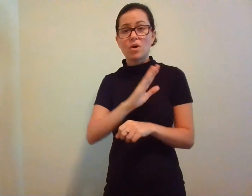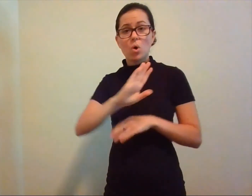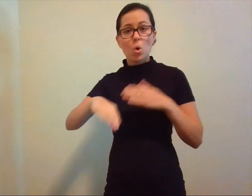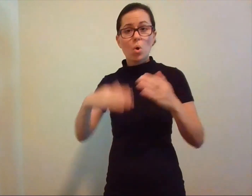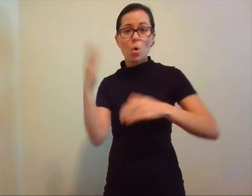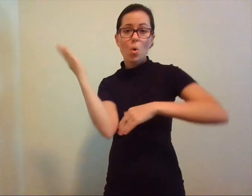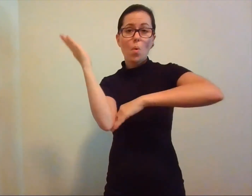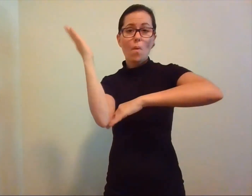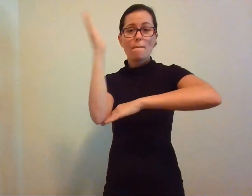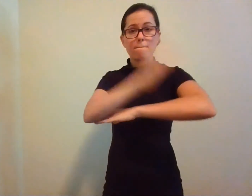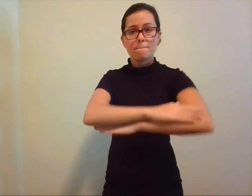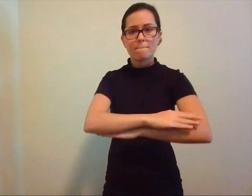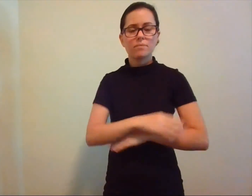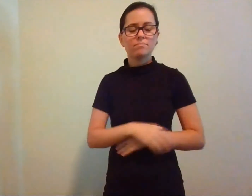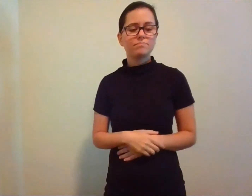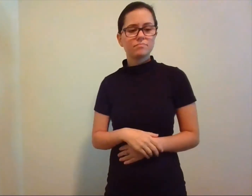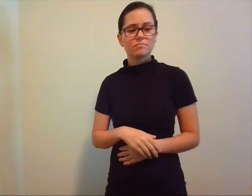we went to a nice restaurant that first night,